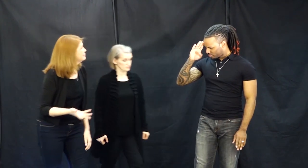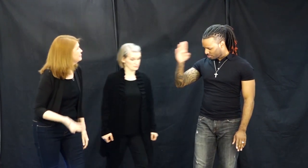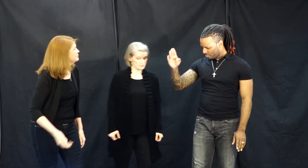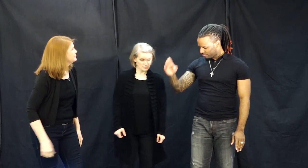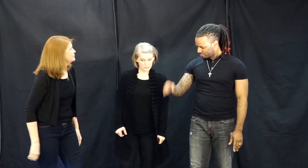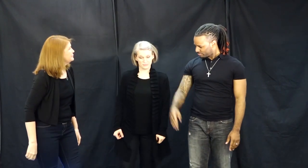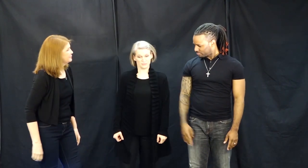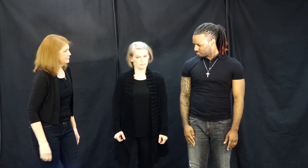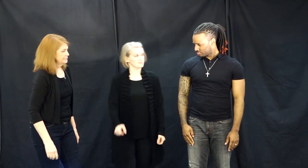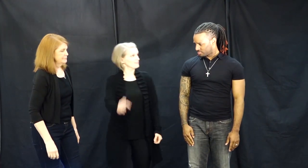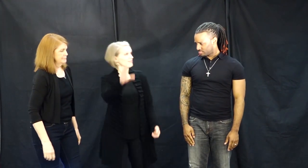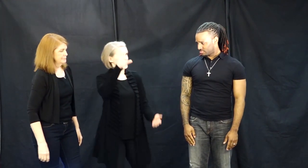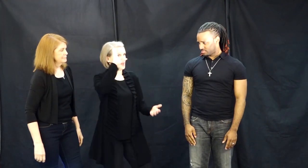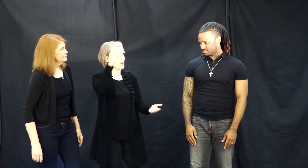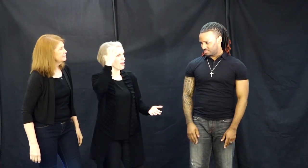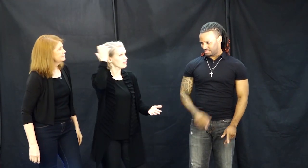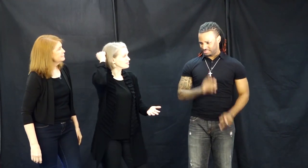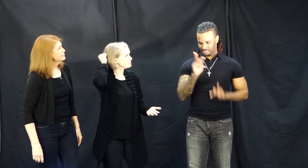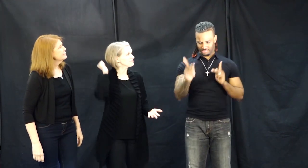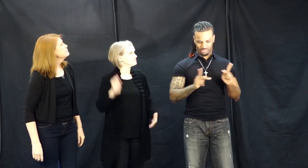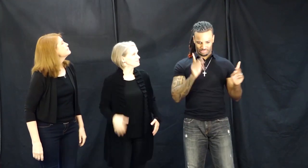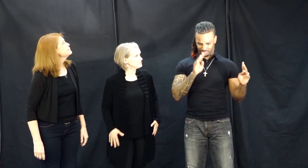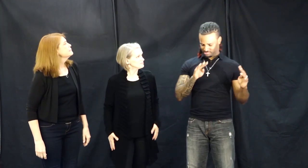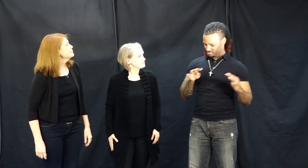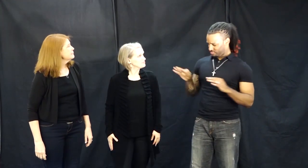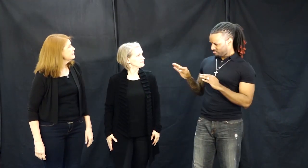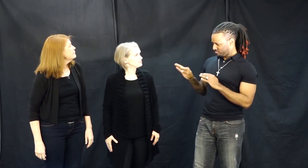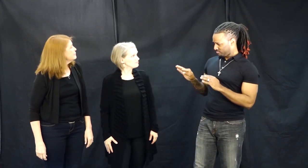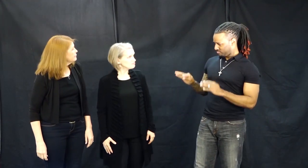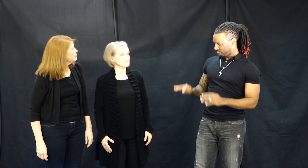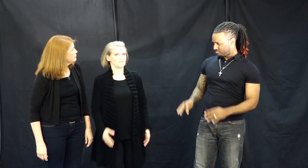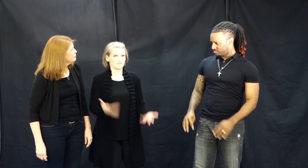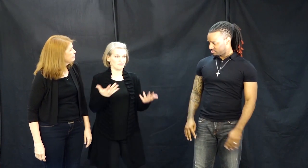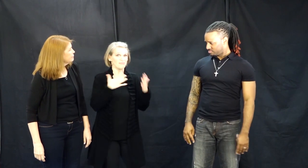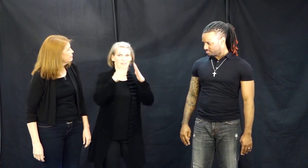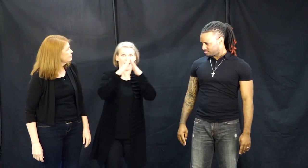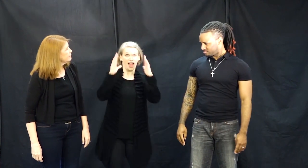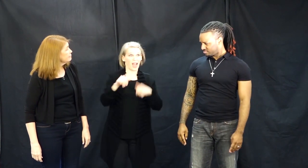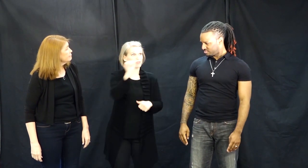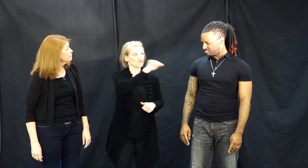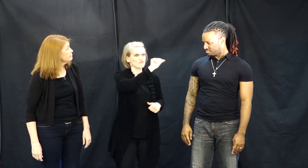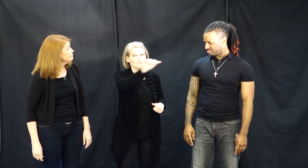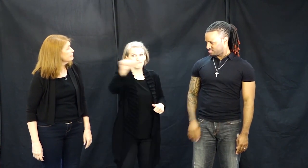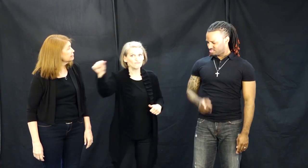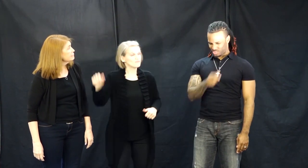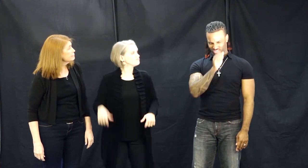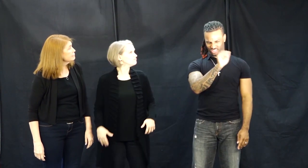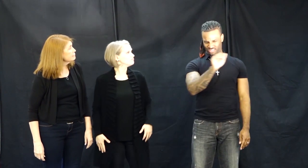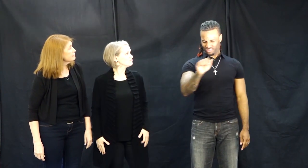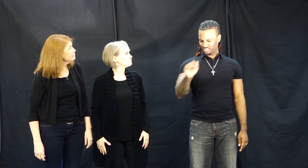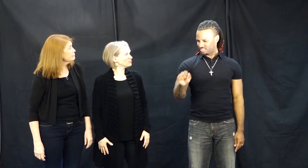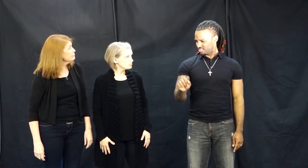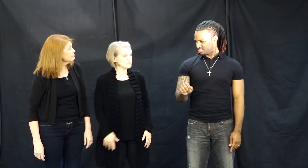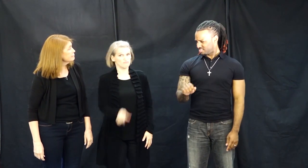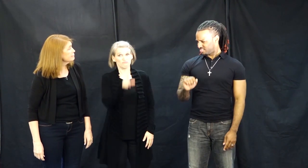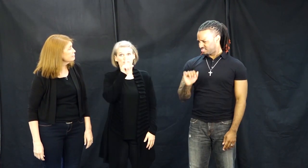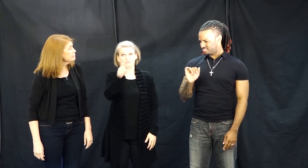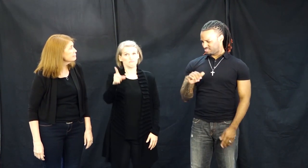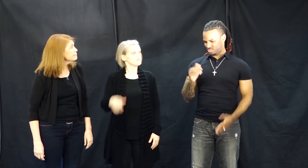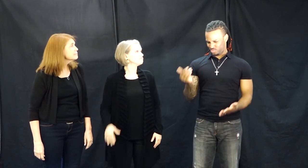sir. Alexander. You've created quite a stir, sir. I'm going door to You're door. openly campaigning. Sure. That's new.